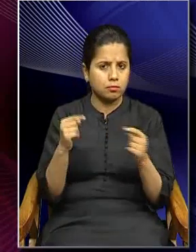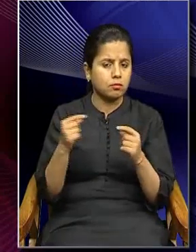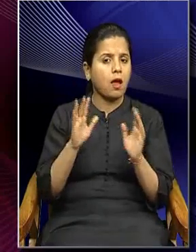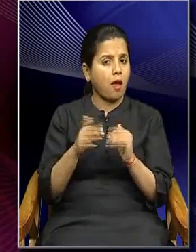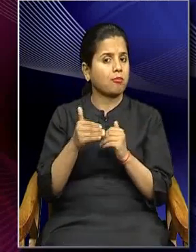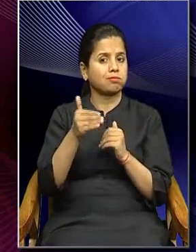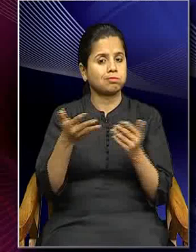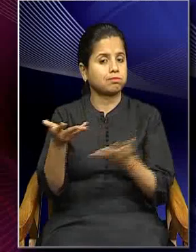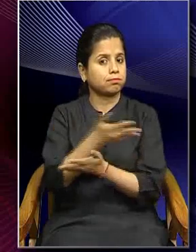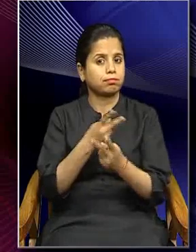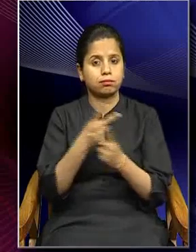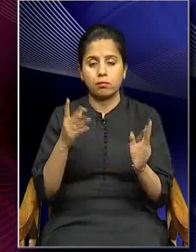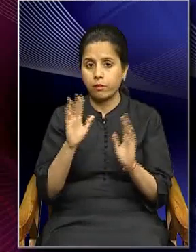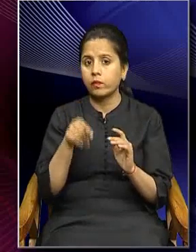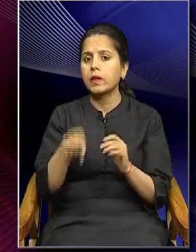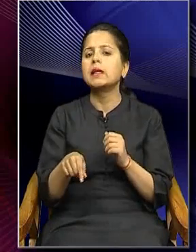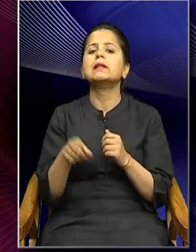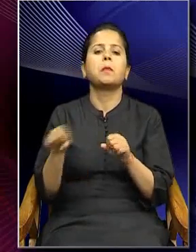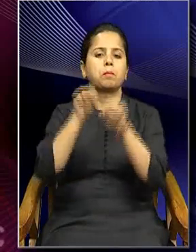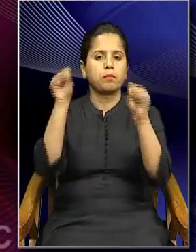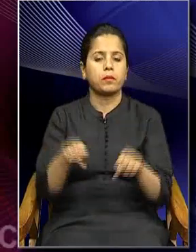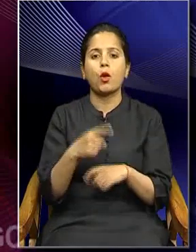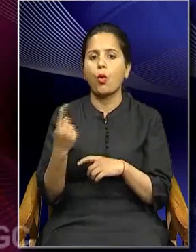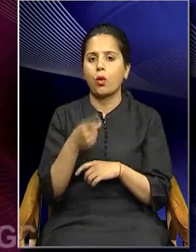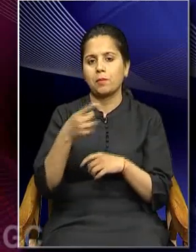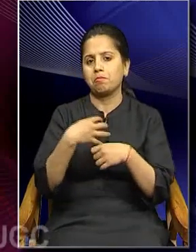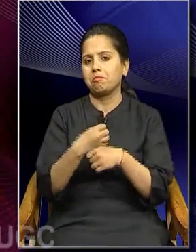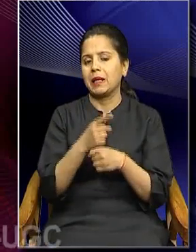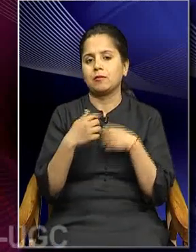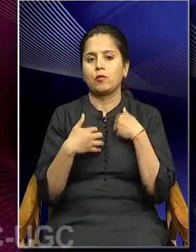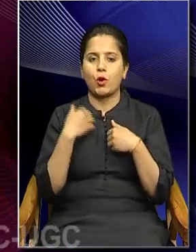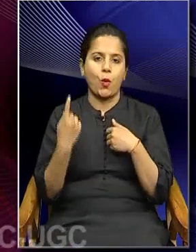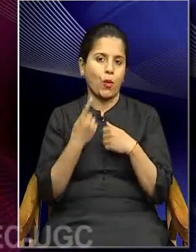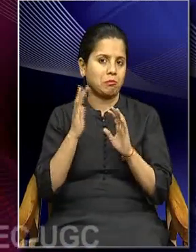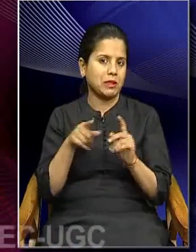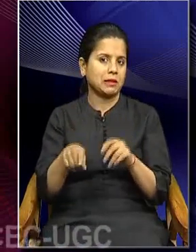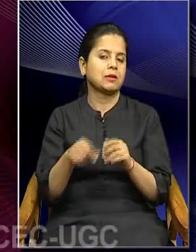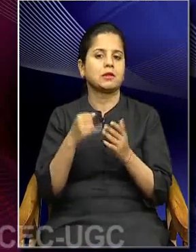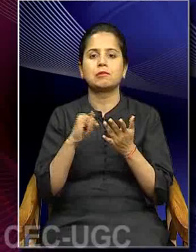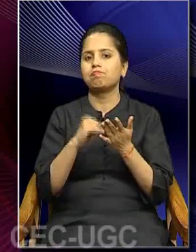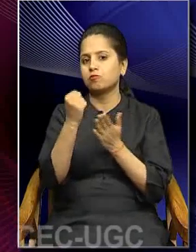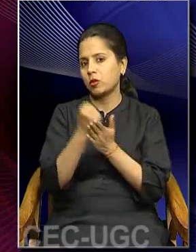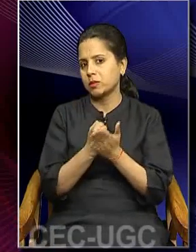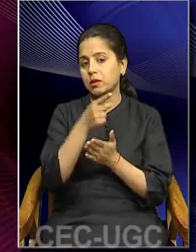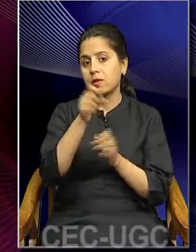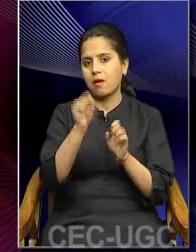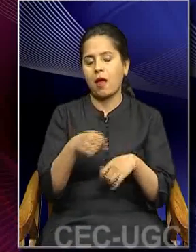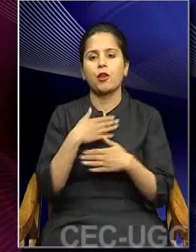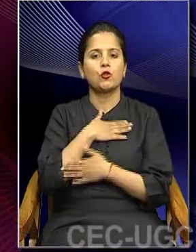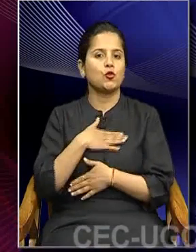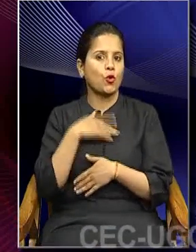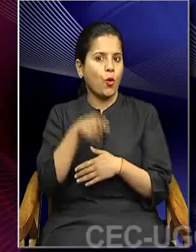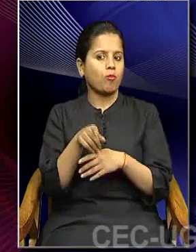arguments in the treatises of the system. You only have to create interest in these subjects so that you can enjoy